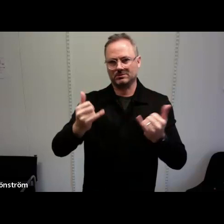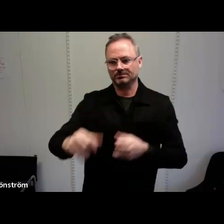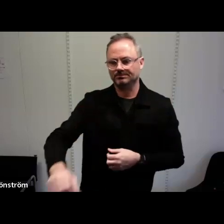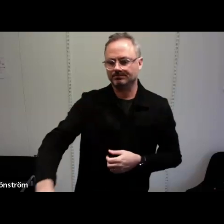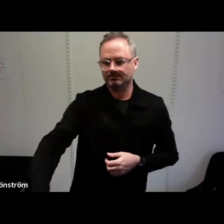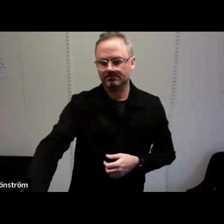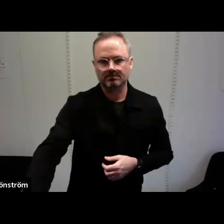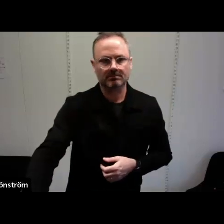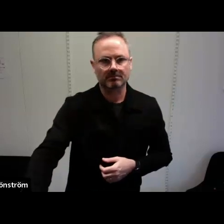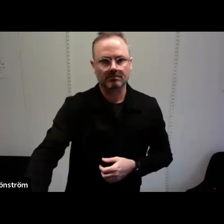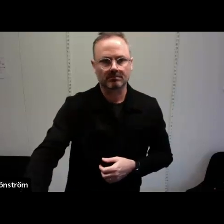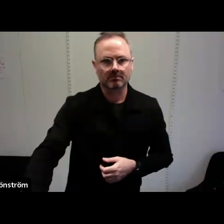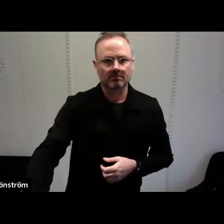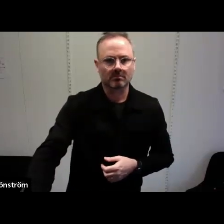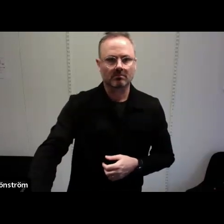of understand.